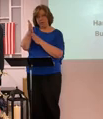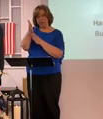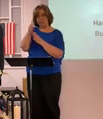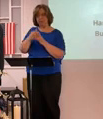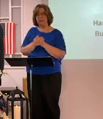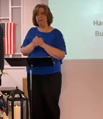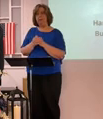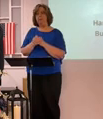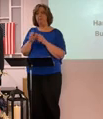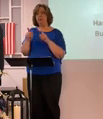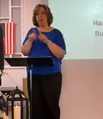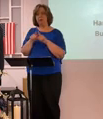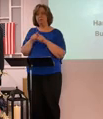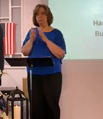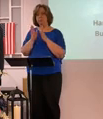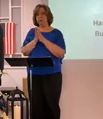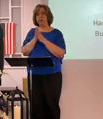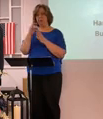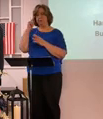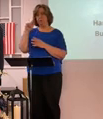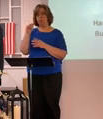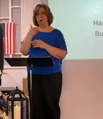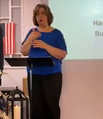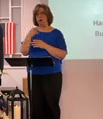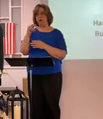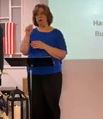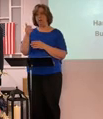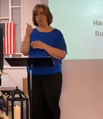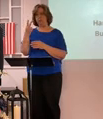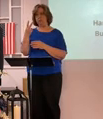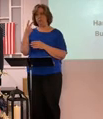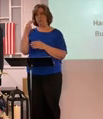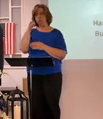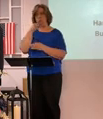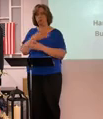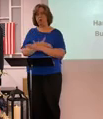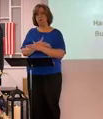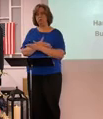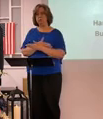also pray for that for Rebecca and Emma as well.